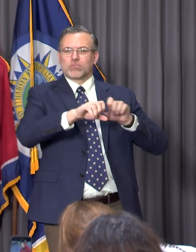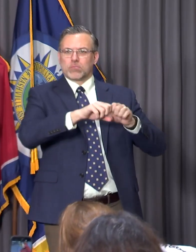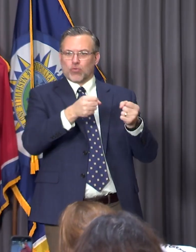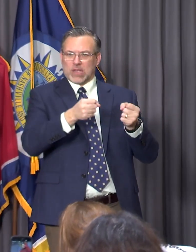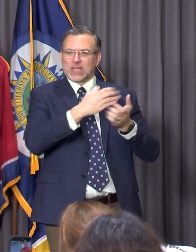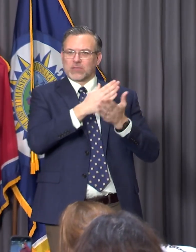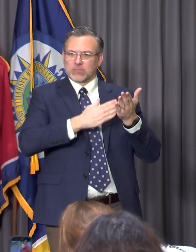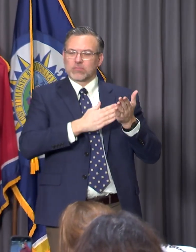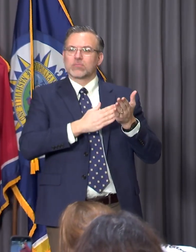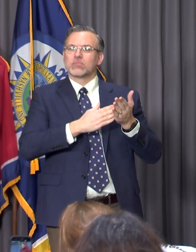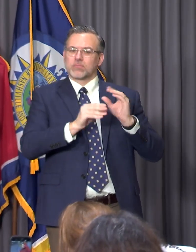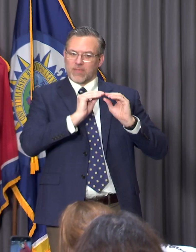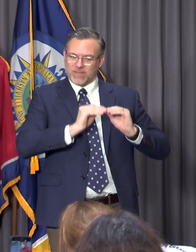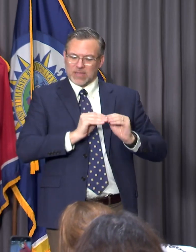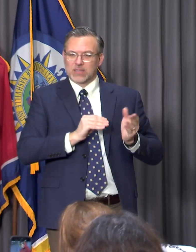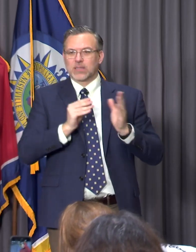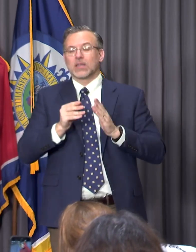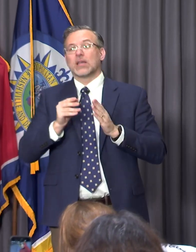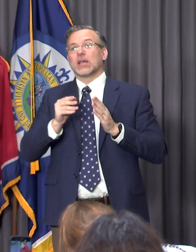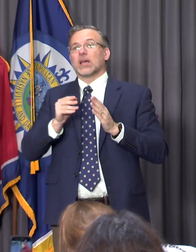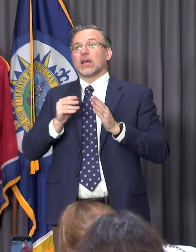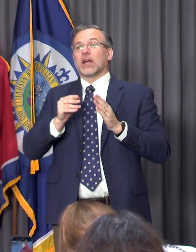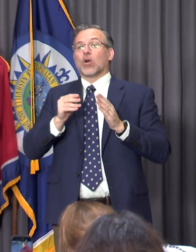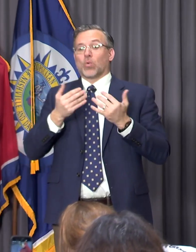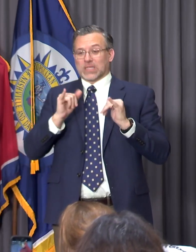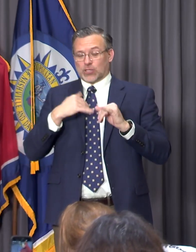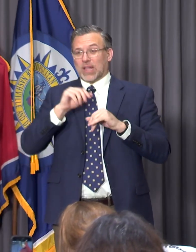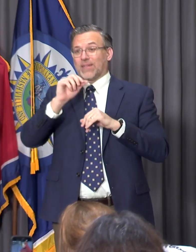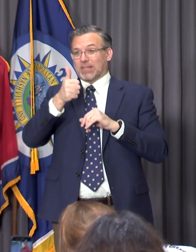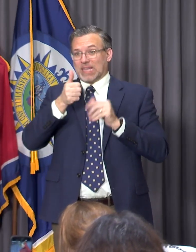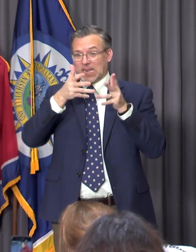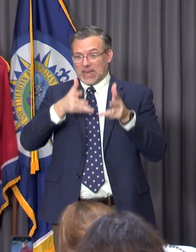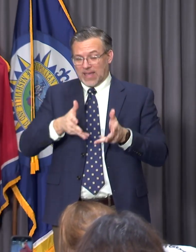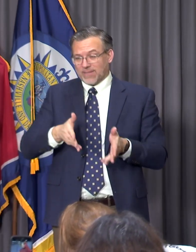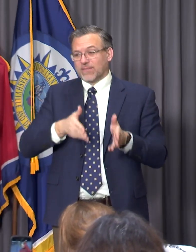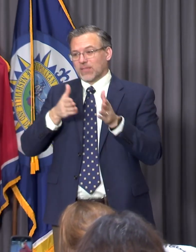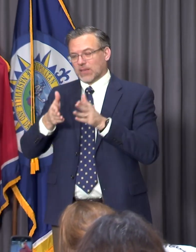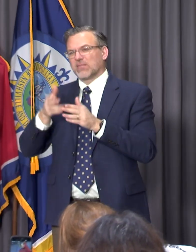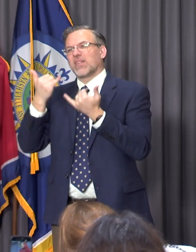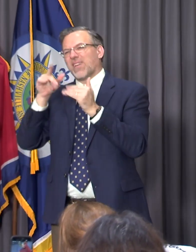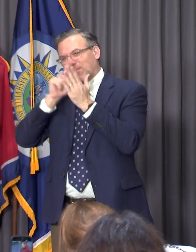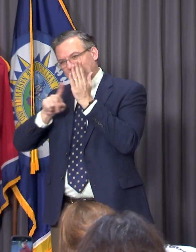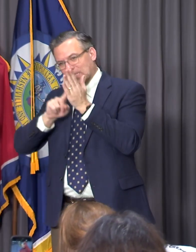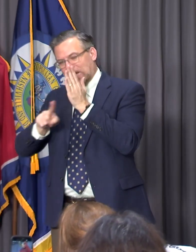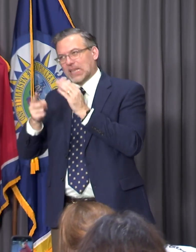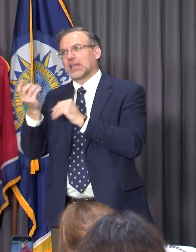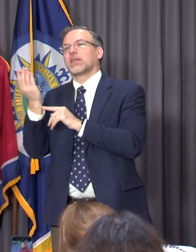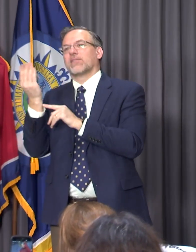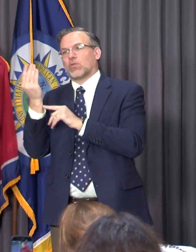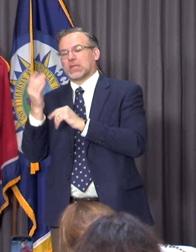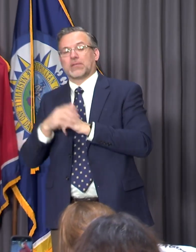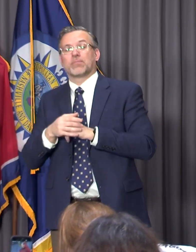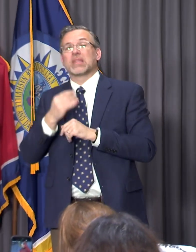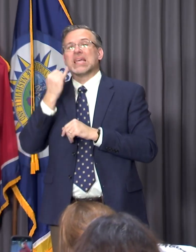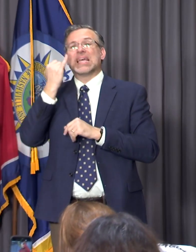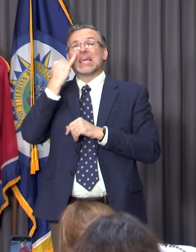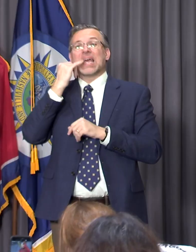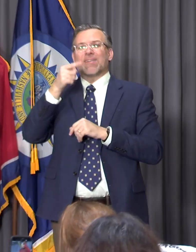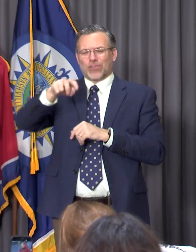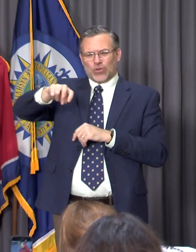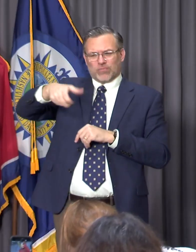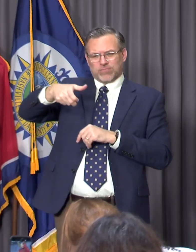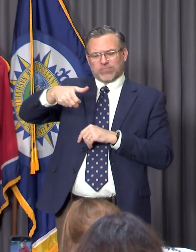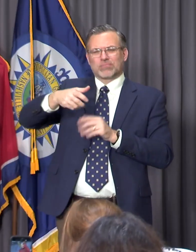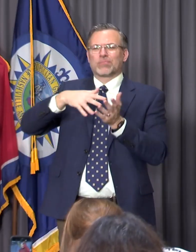presently, and we're investigating 14. I'd like to remind everyone again that if you have an absence of water, there may be a